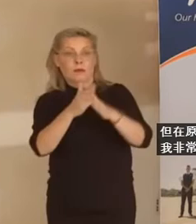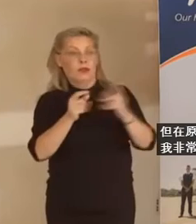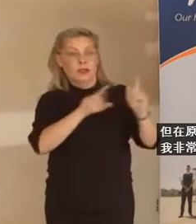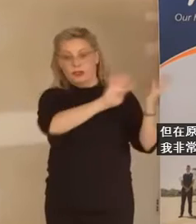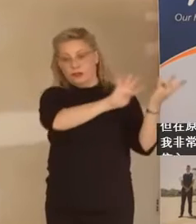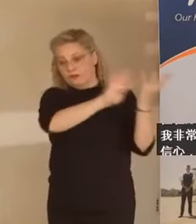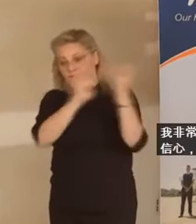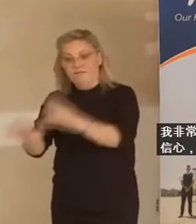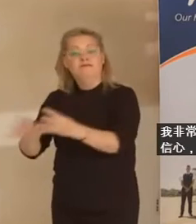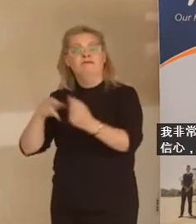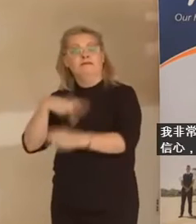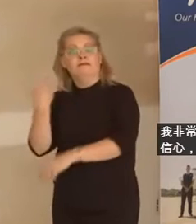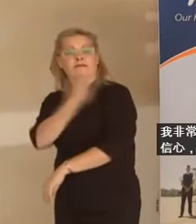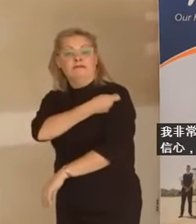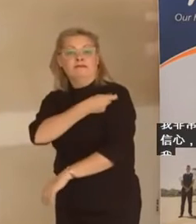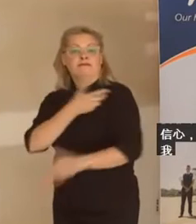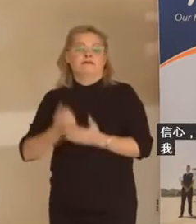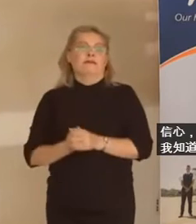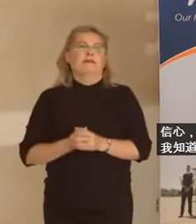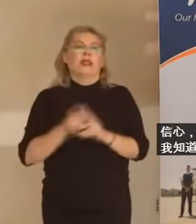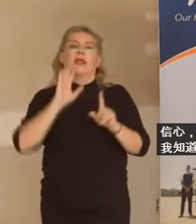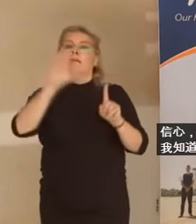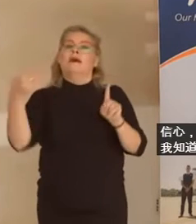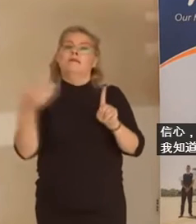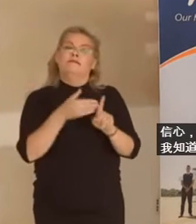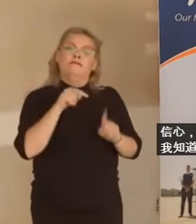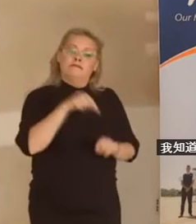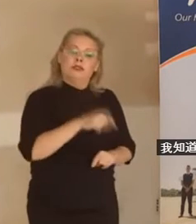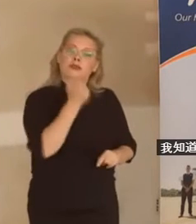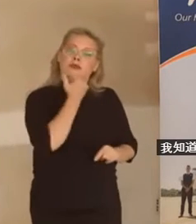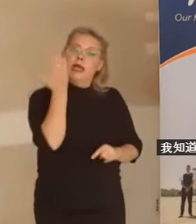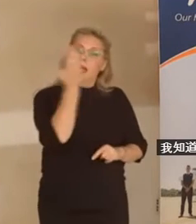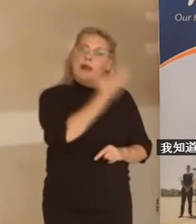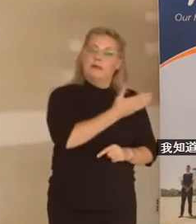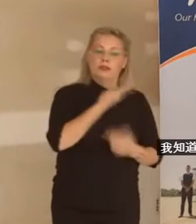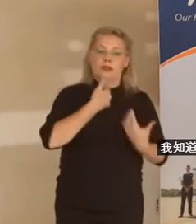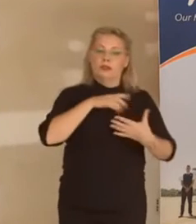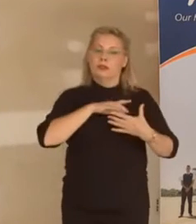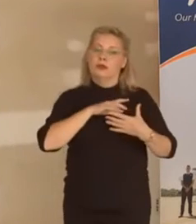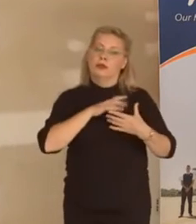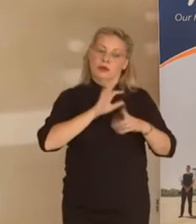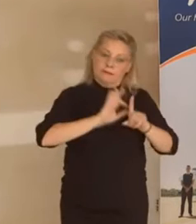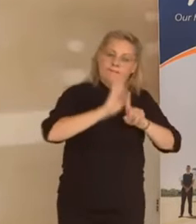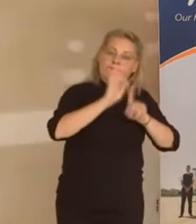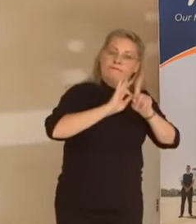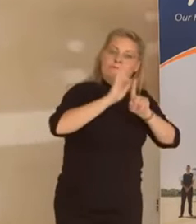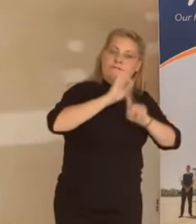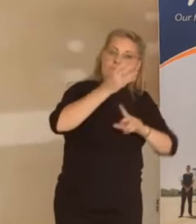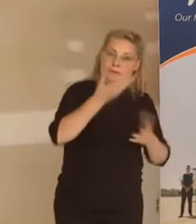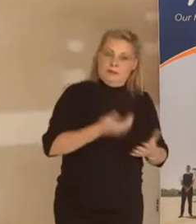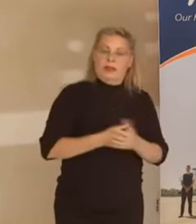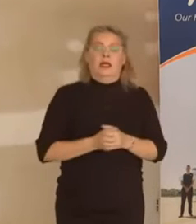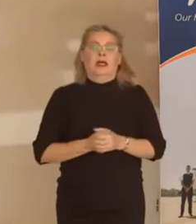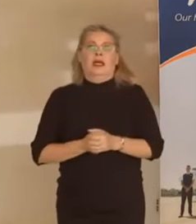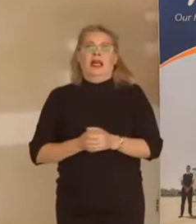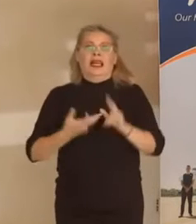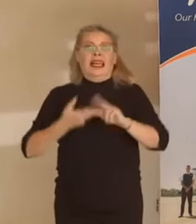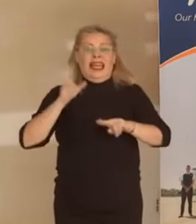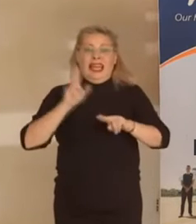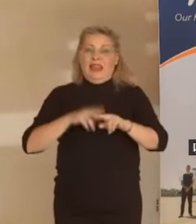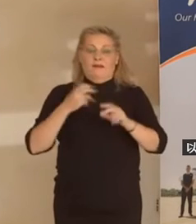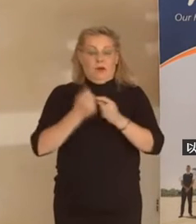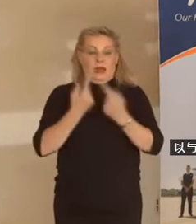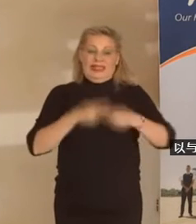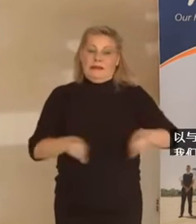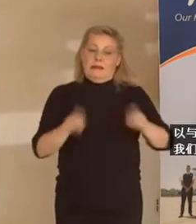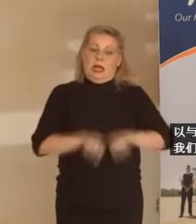affairs, I am very confident. Well, I know that if we keep doing the things in the same way that we've been doing them in the past, we